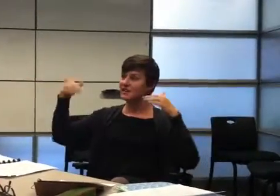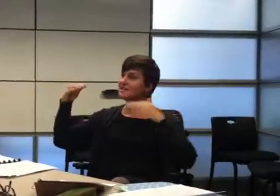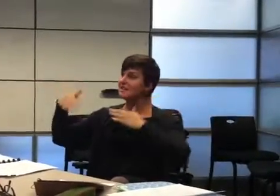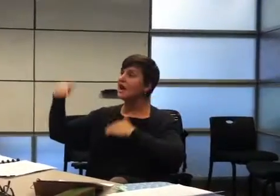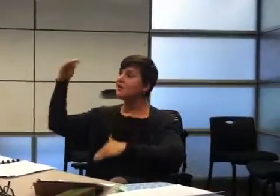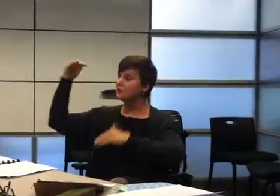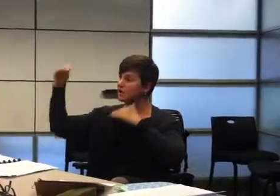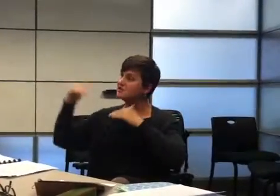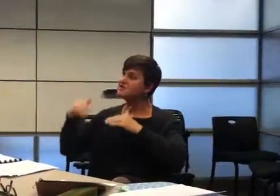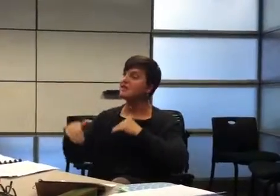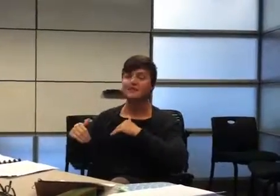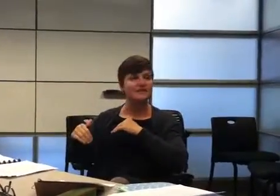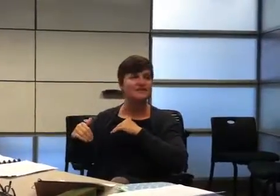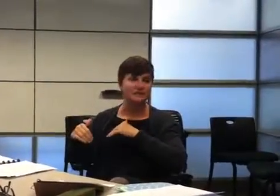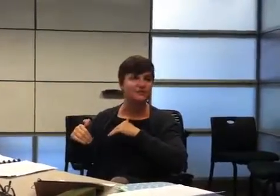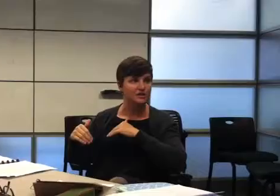can see how they were understanding things differently.